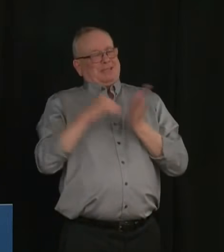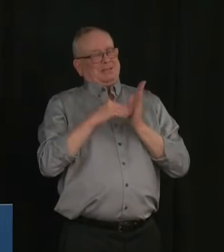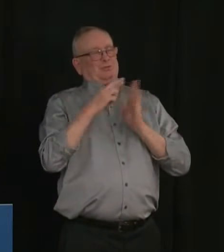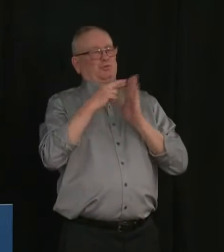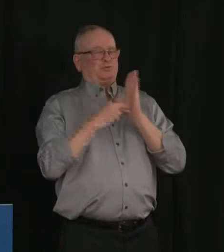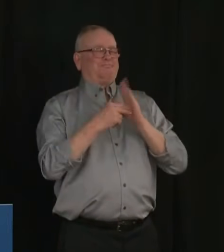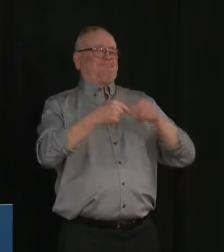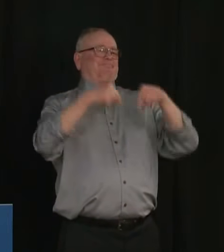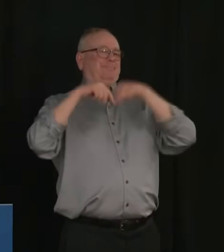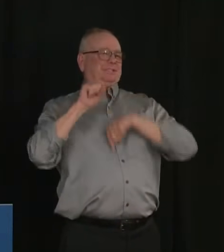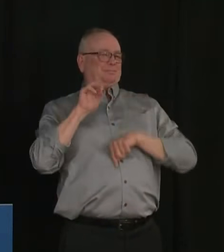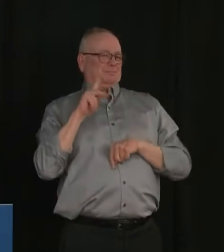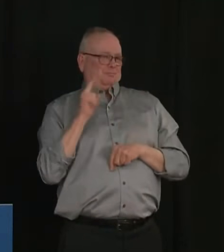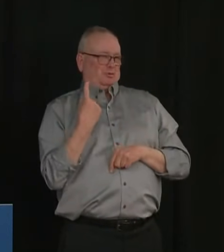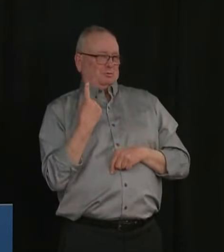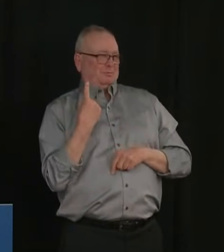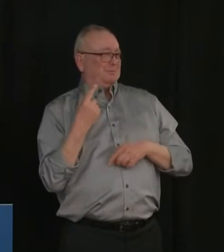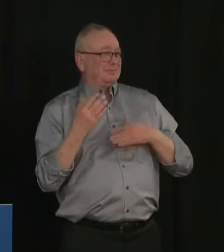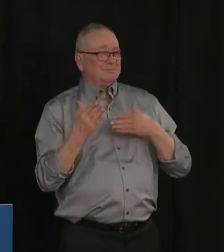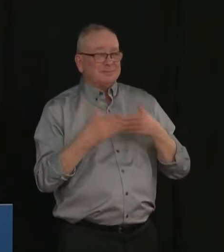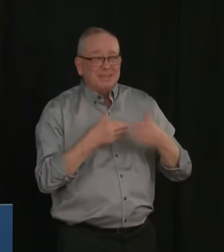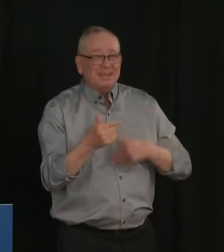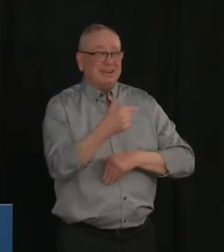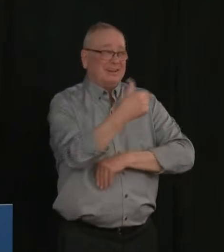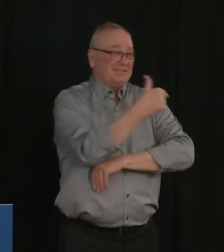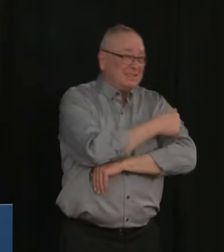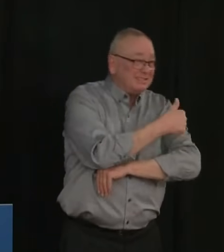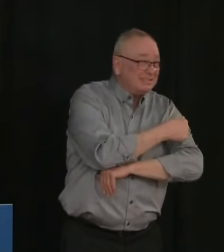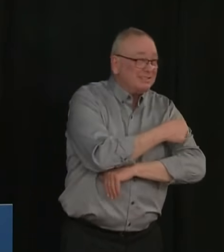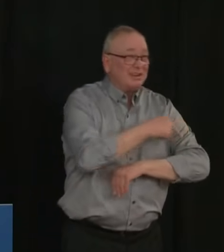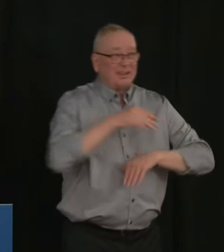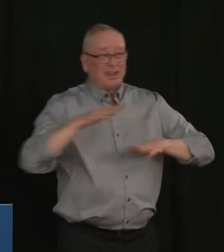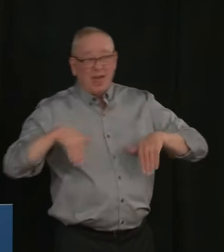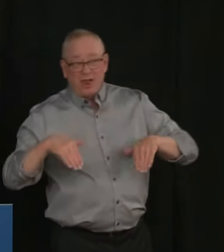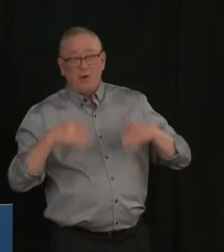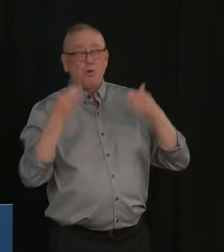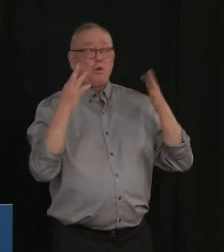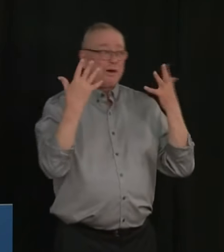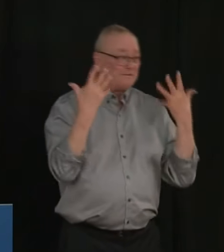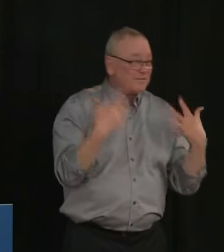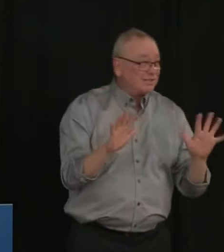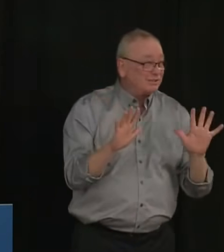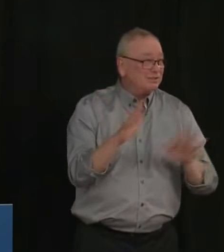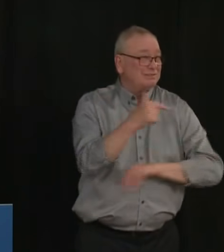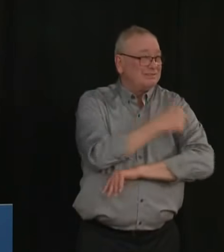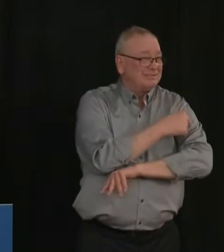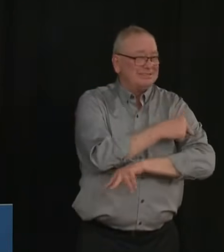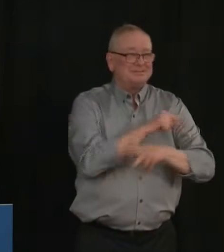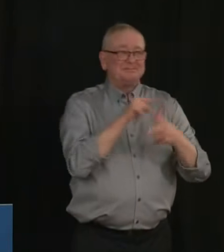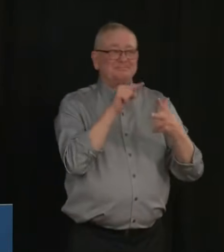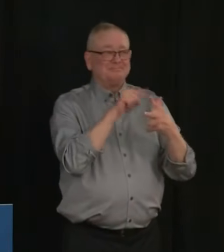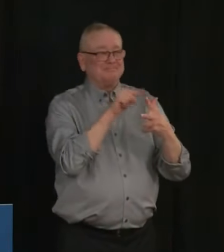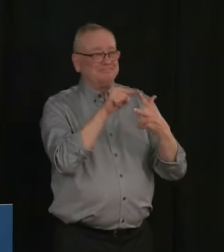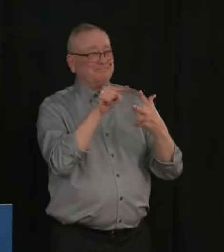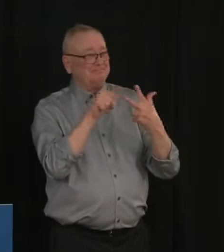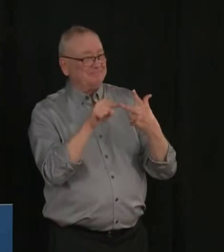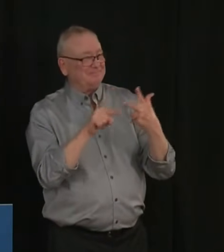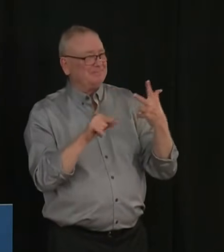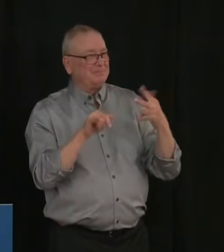vaccine. So if variant cases are more infectious and maybe even deadlier, what are we doing to slow the